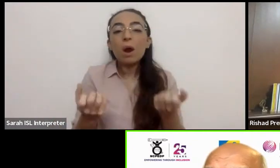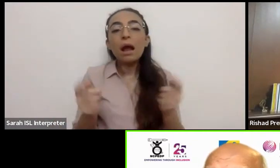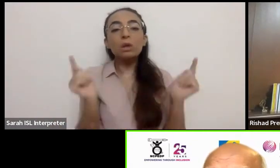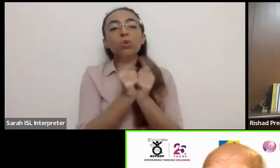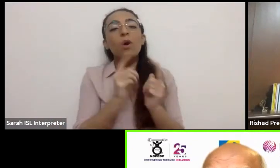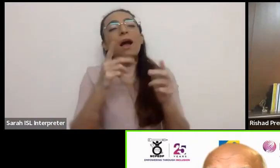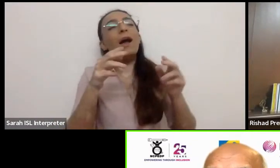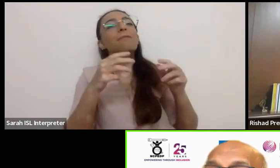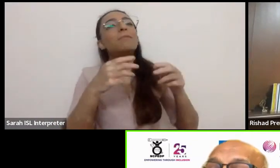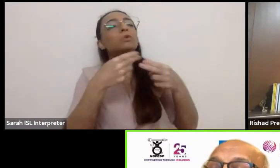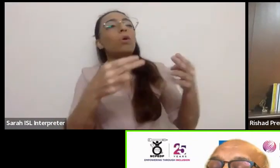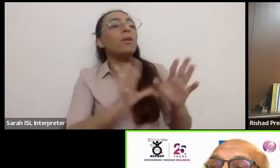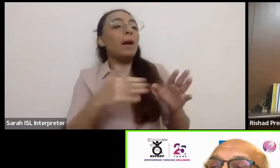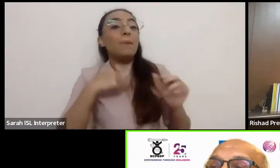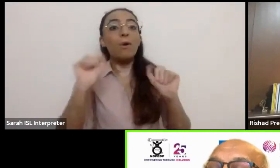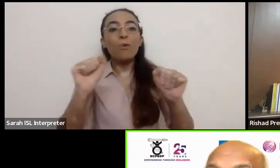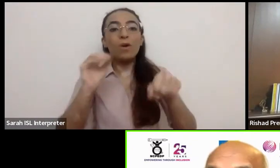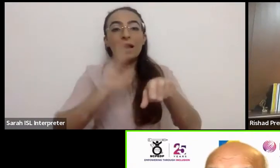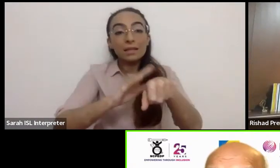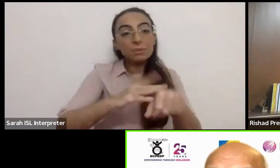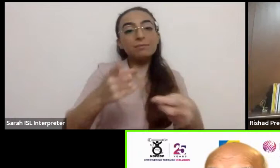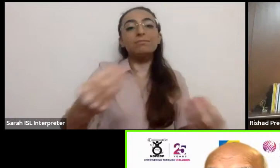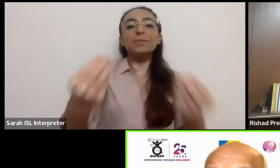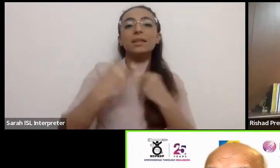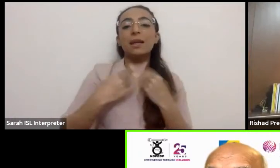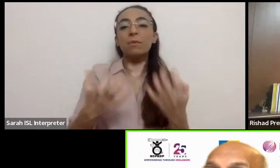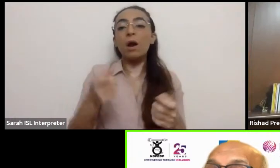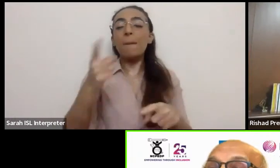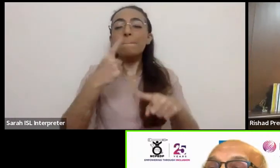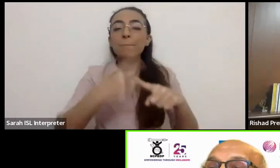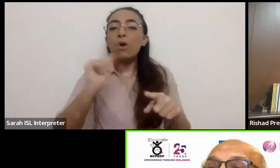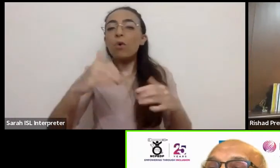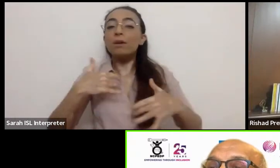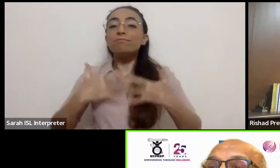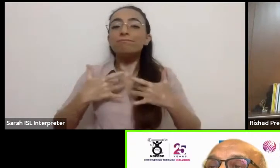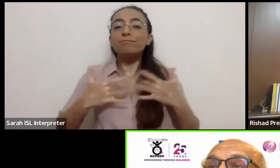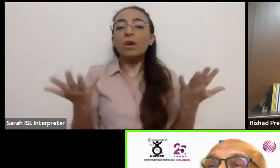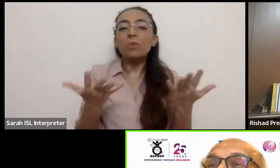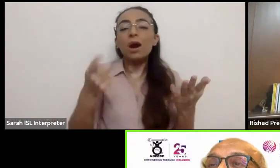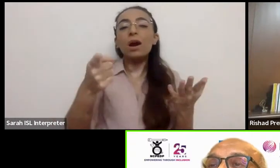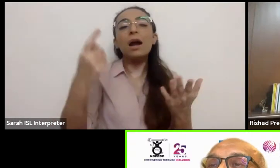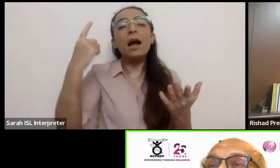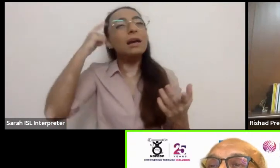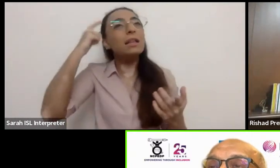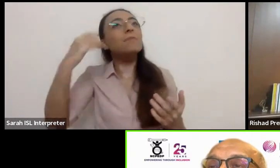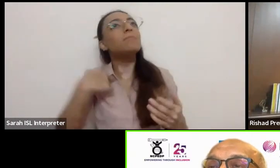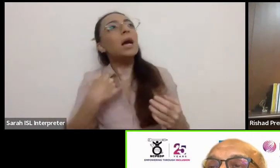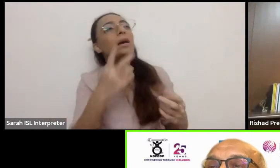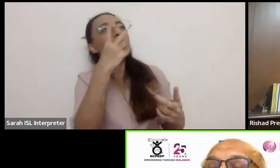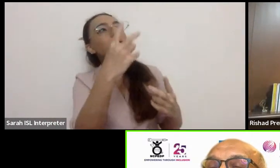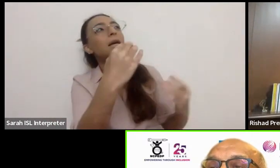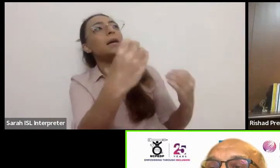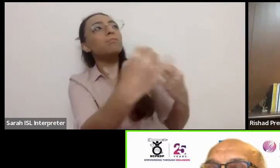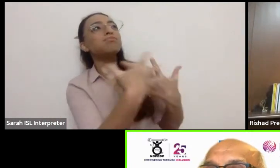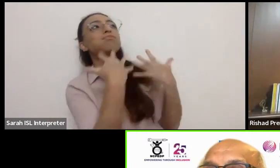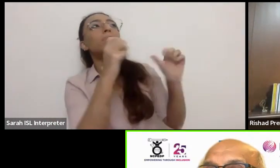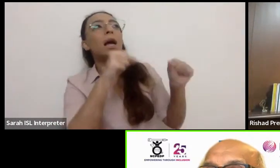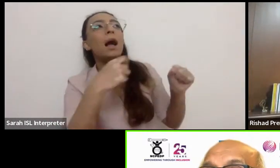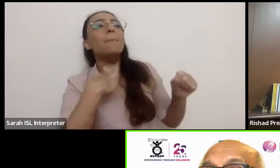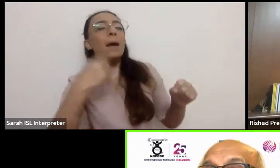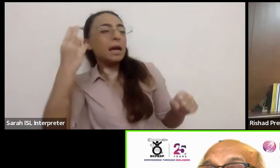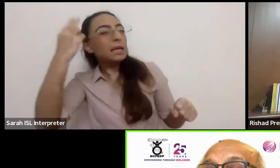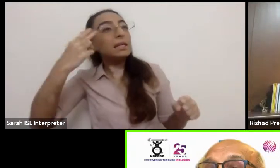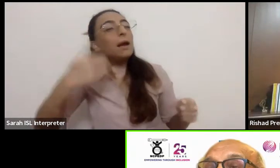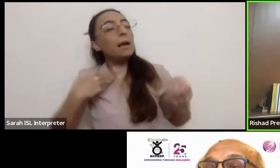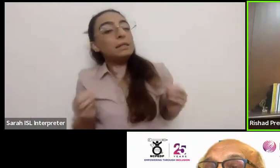What has been the motivation for you, and also the experience, and does it continue to be a priority like it was at one